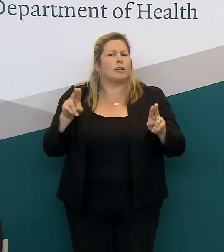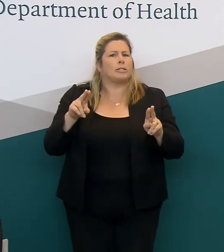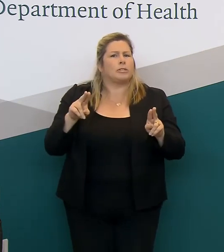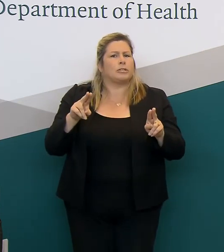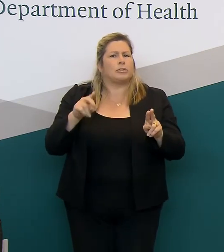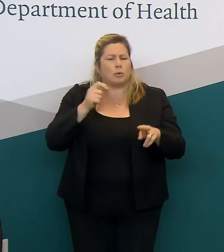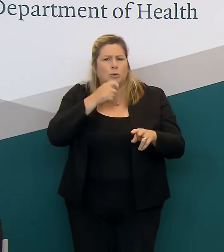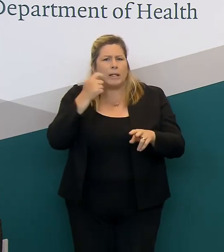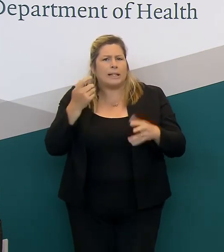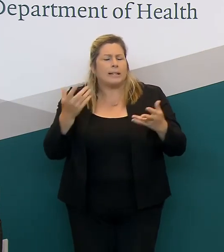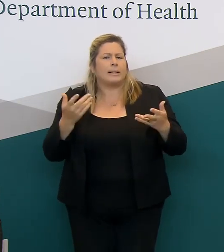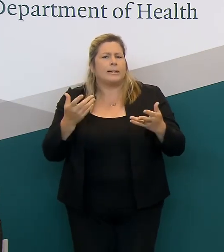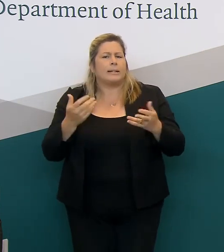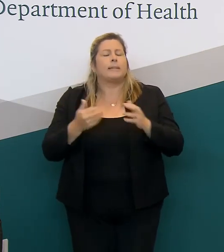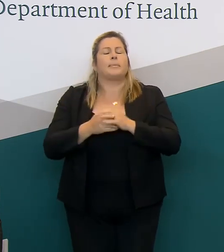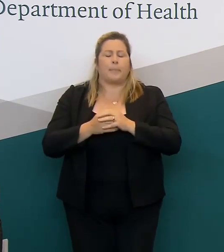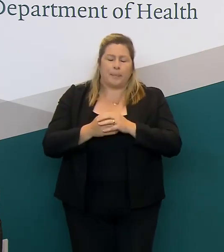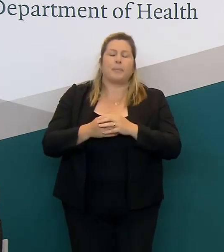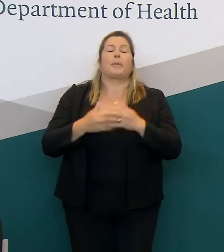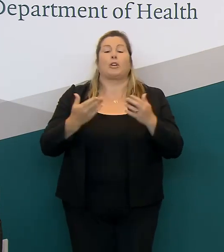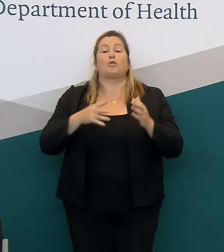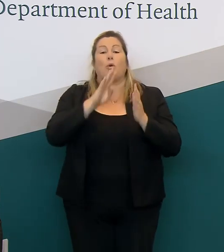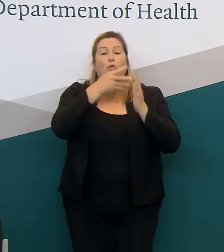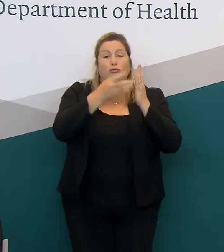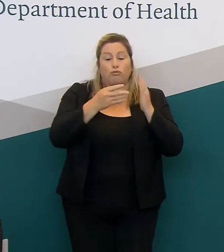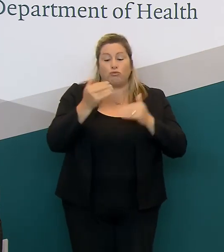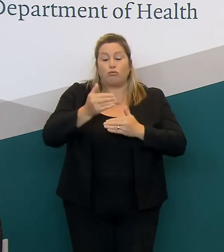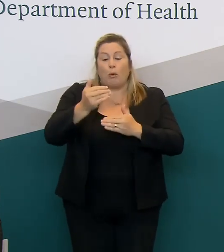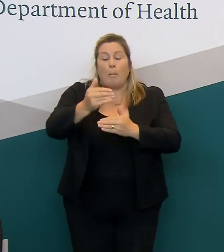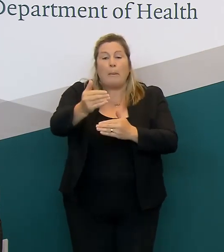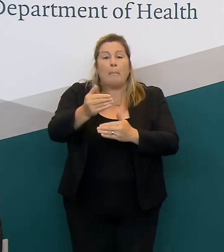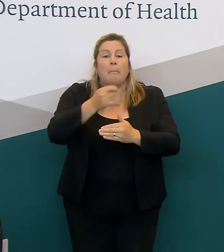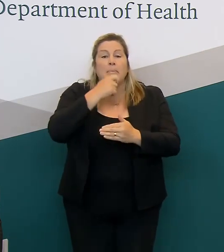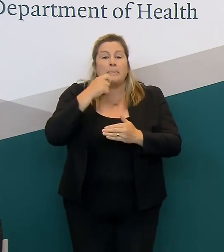place in the yeah, so, but like, so the roadmap sets out the broad